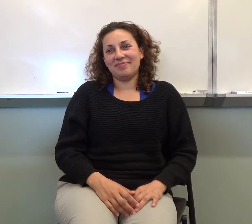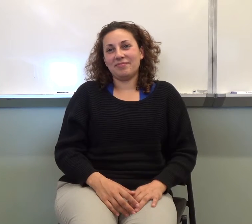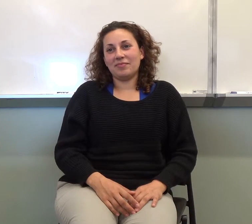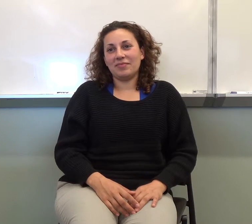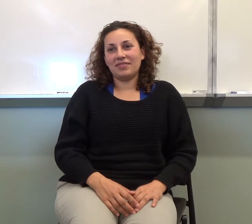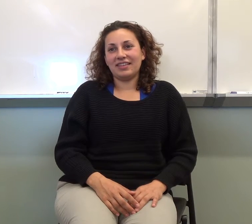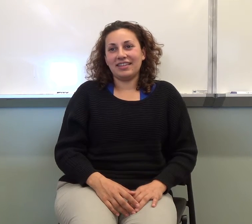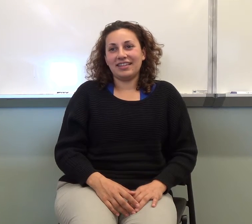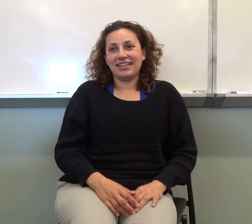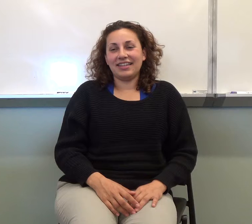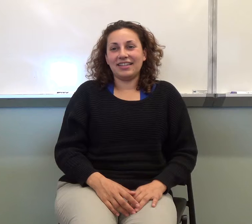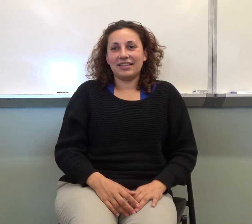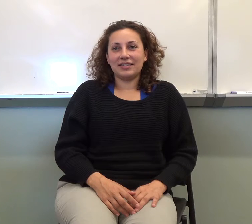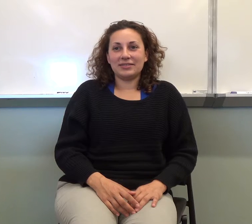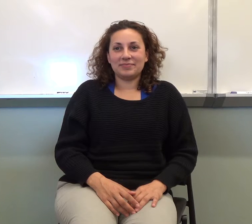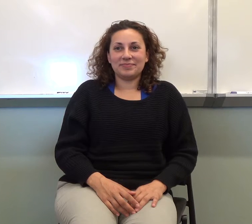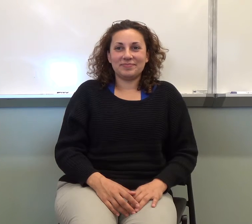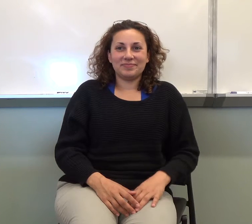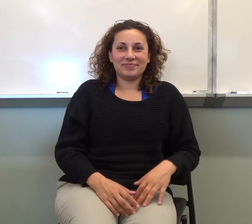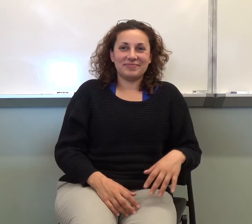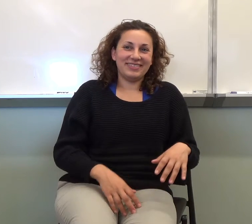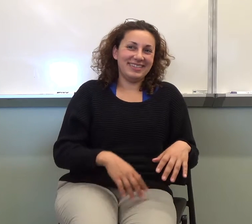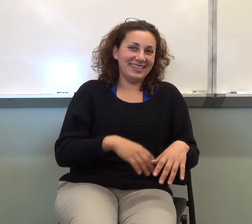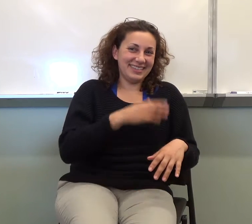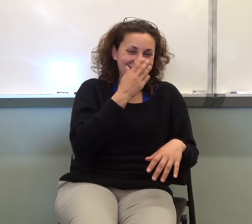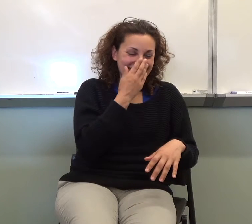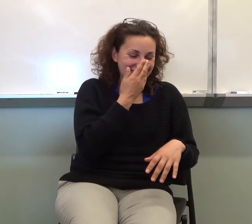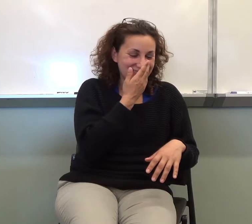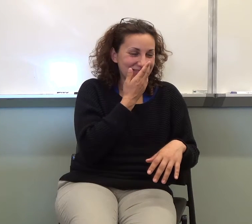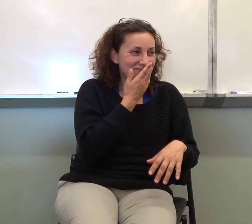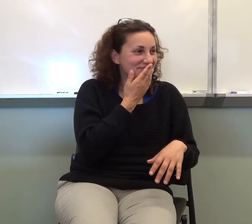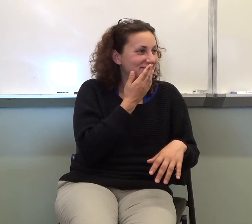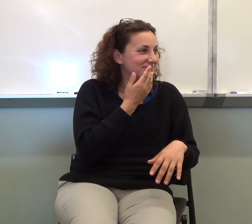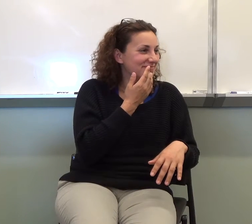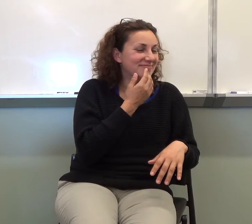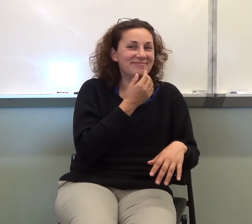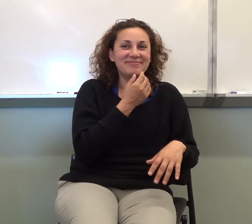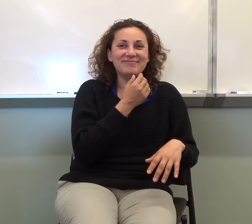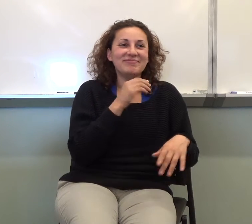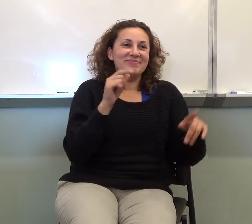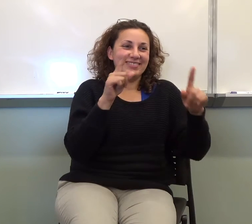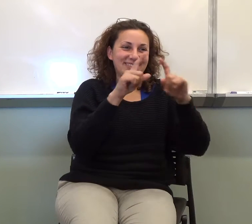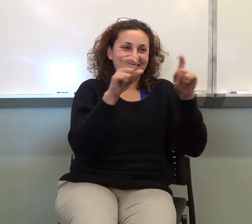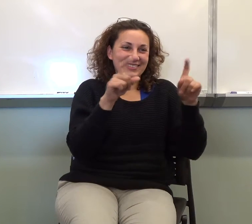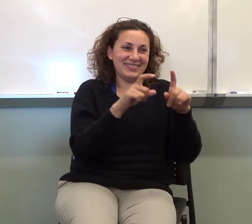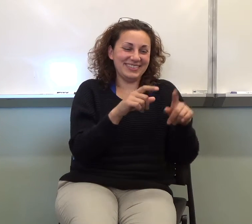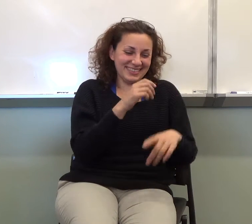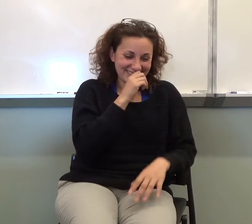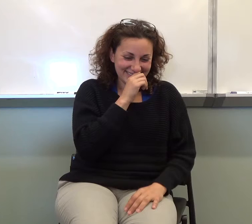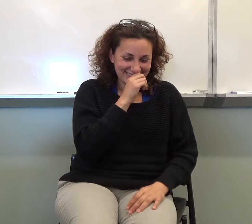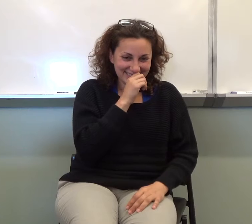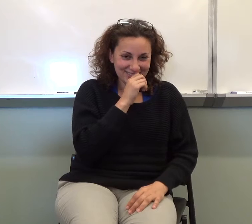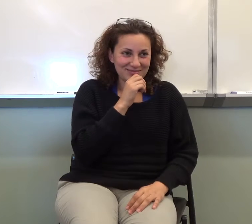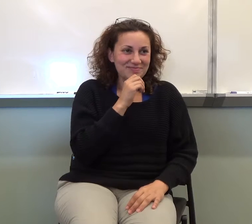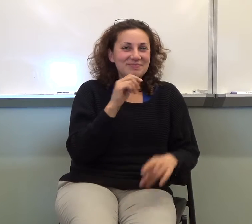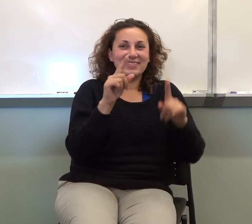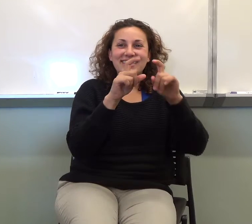And it turns out in this particular survey of 60 participants, 21 American, 30 Japanese, 9